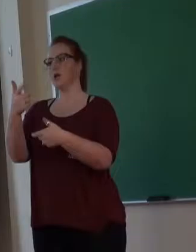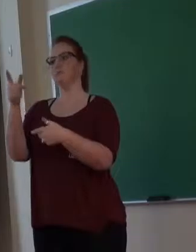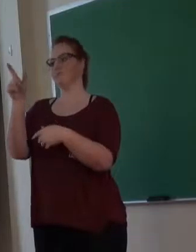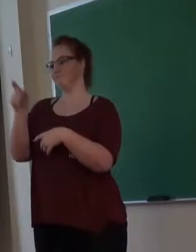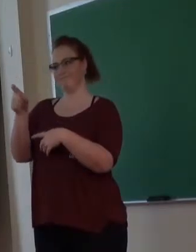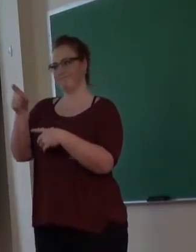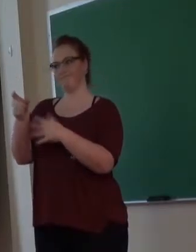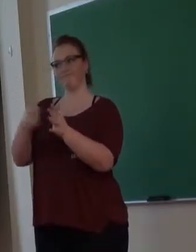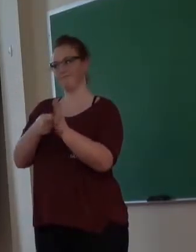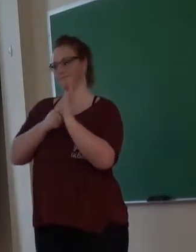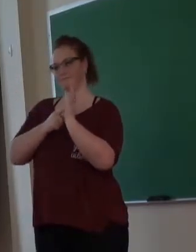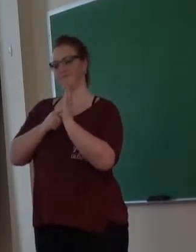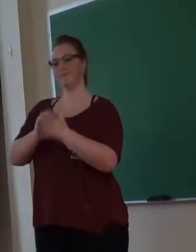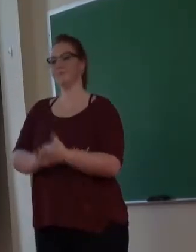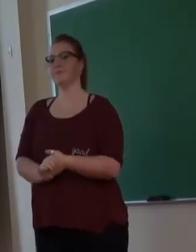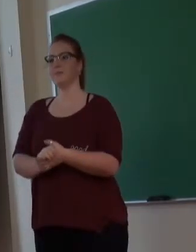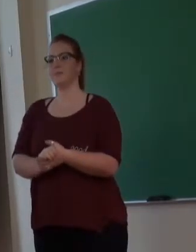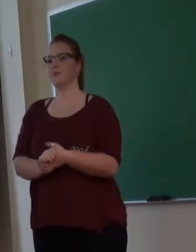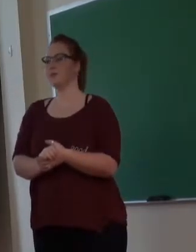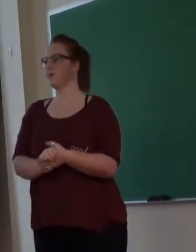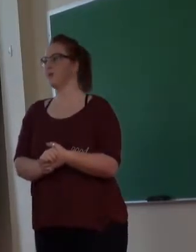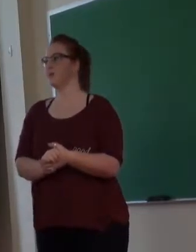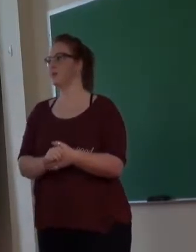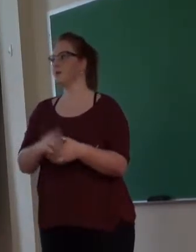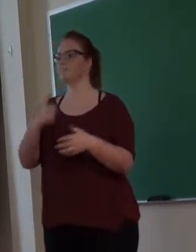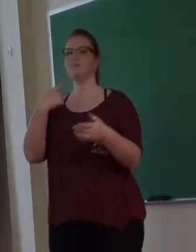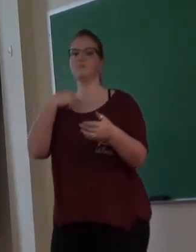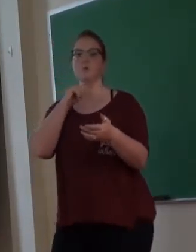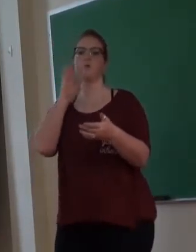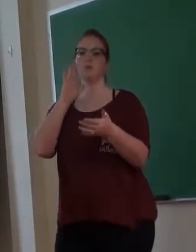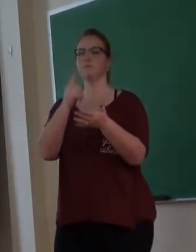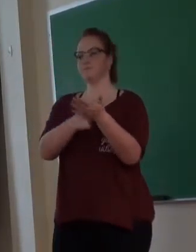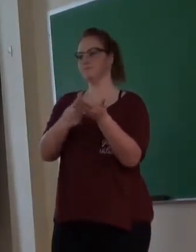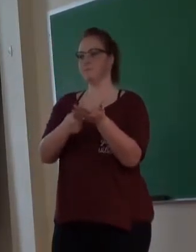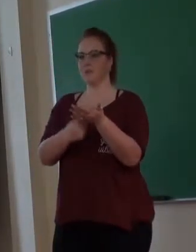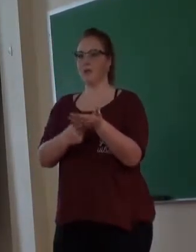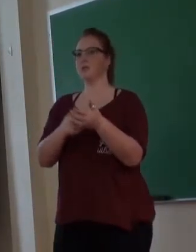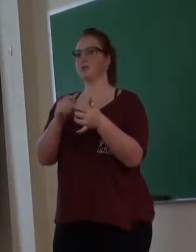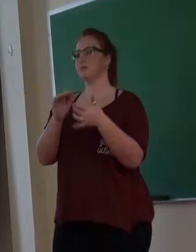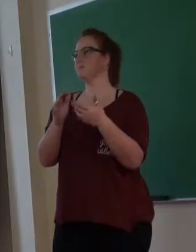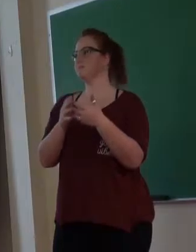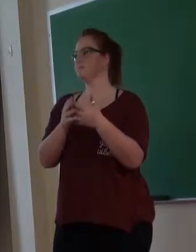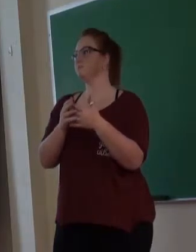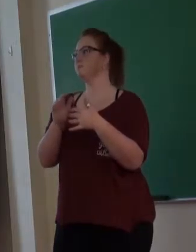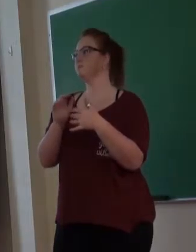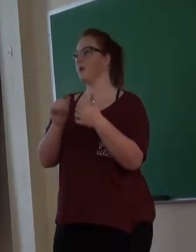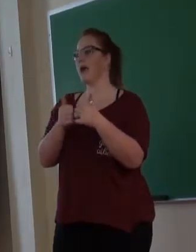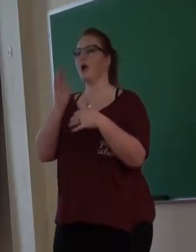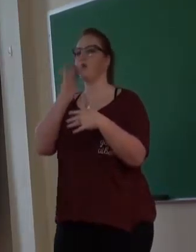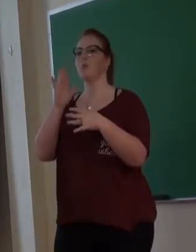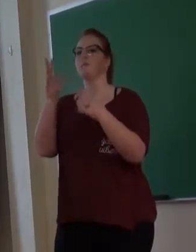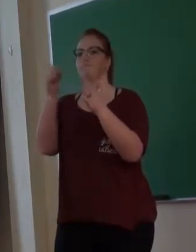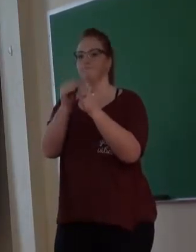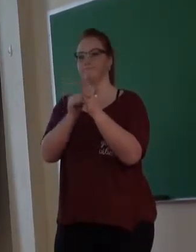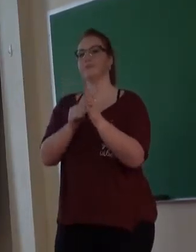right after break. I'll talk more about how that's going to work on Thursday this week. But this morning, we're fortunate to have our